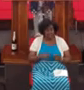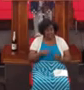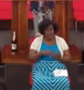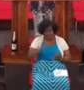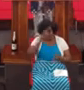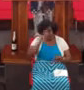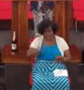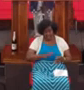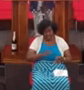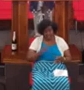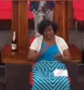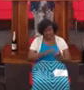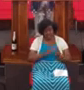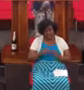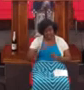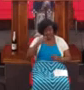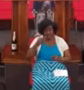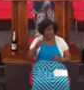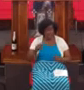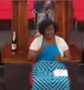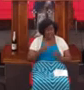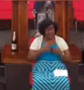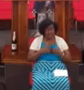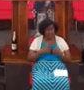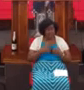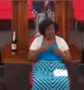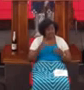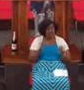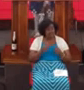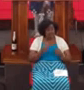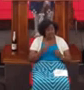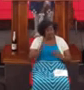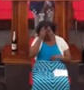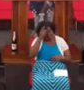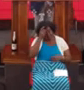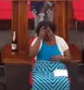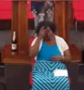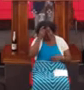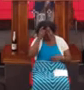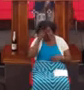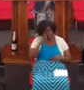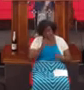the Bible says, has a disease known as dropsy.